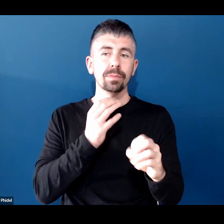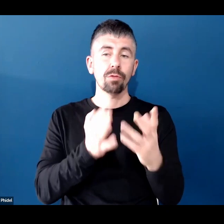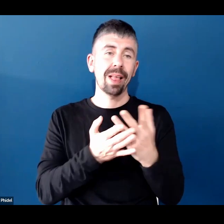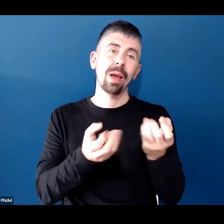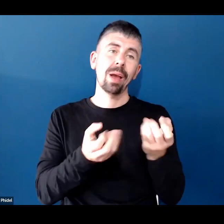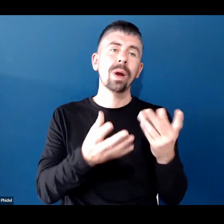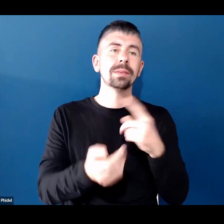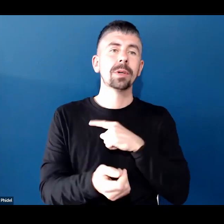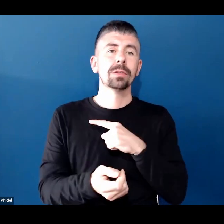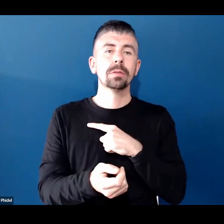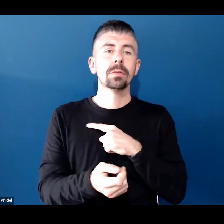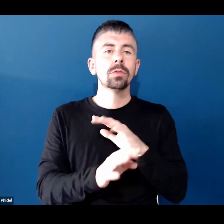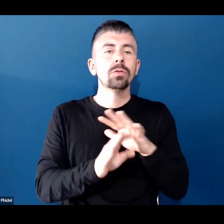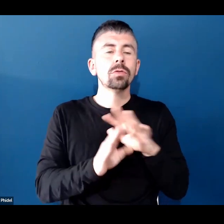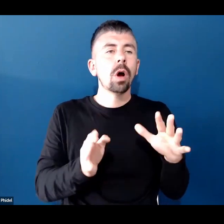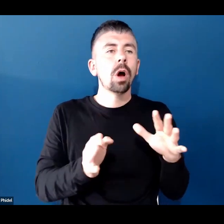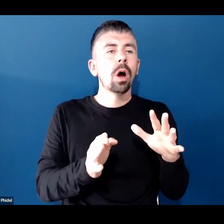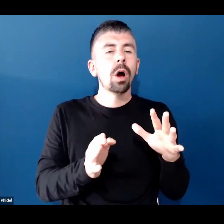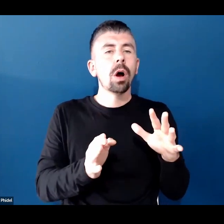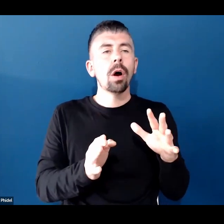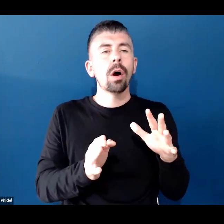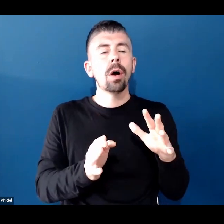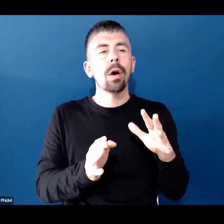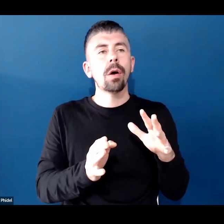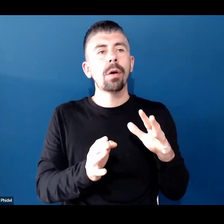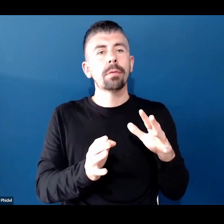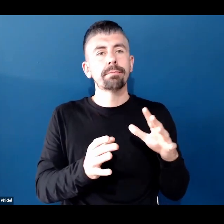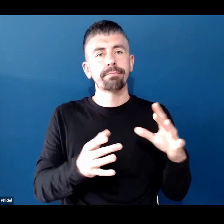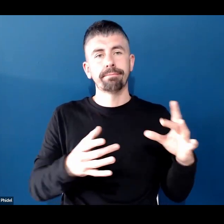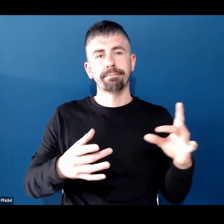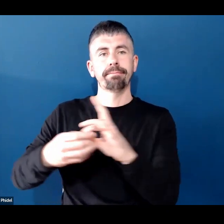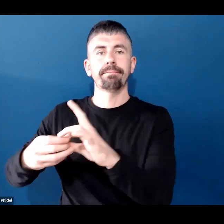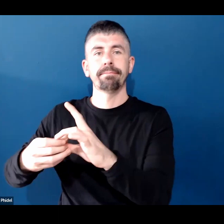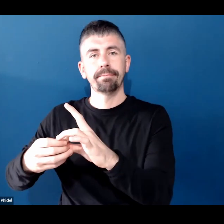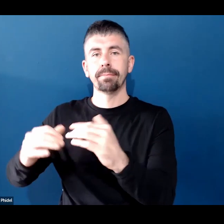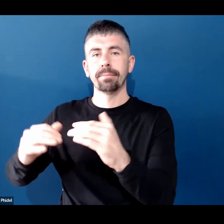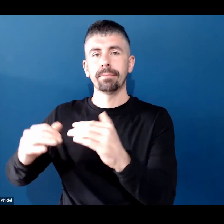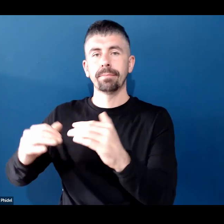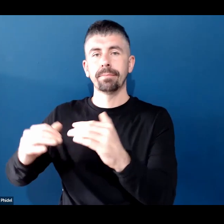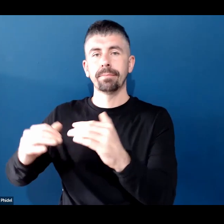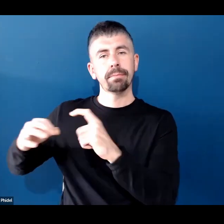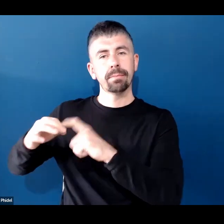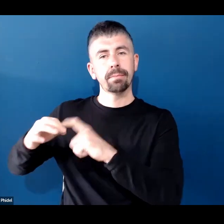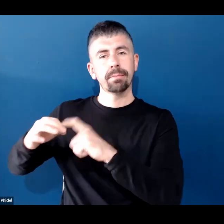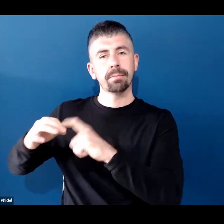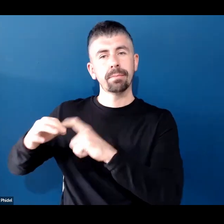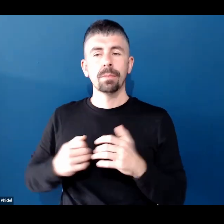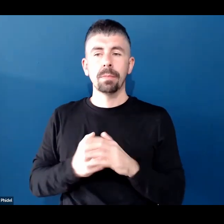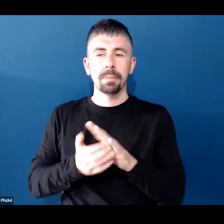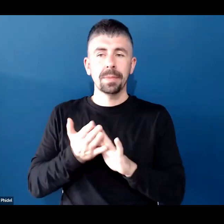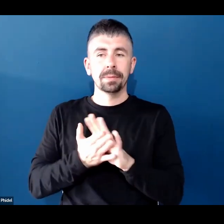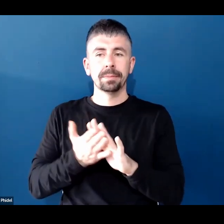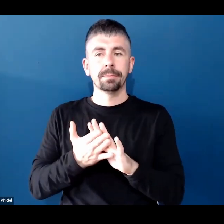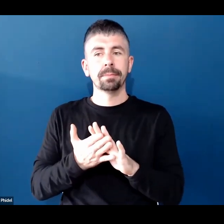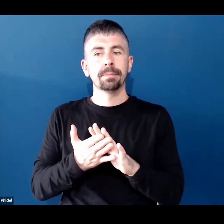was not completely decorrelated from indicators of quality of life. And so in that perspective, if you